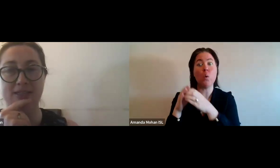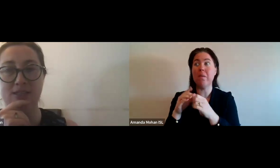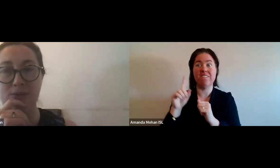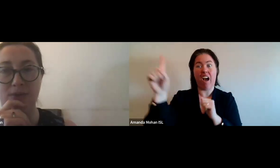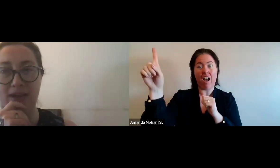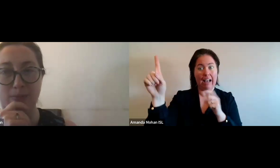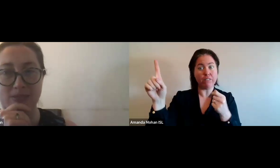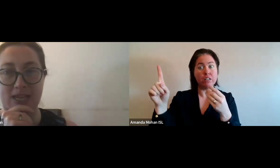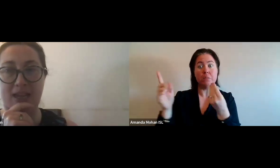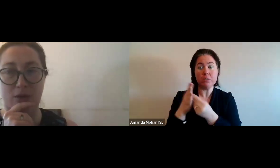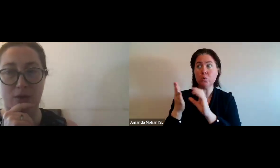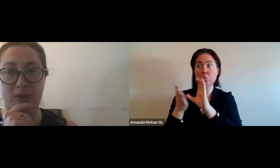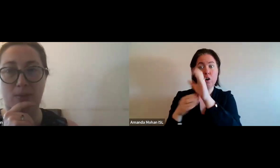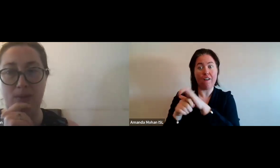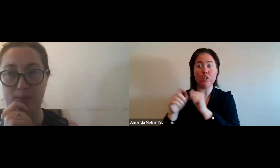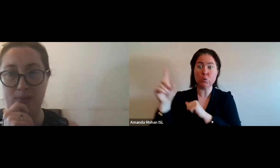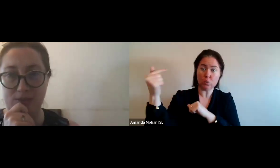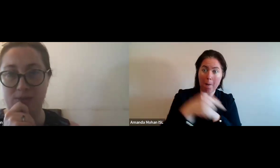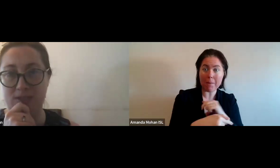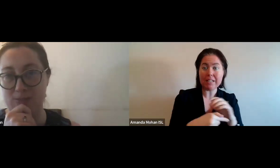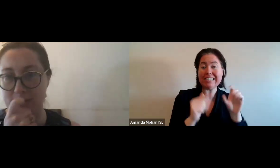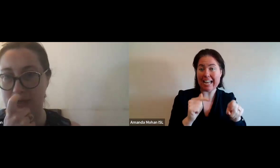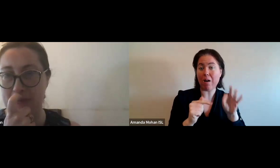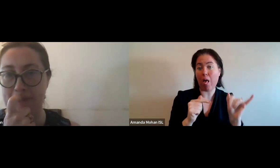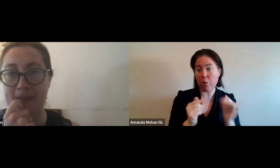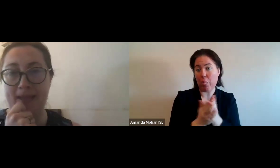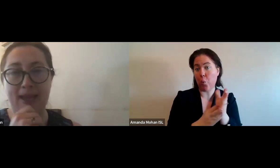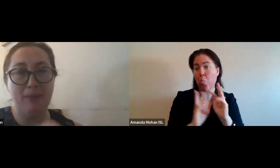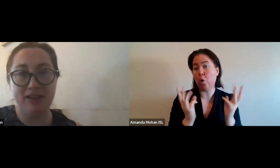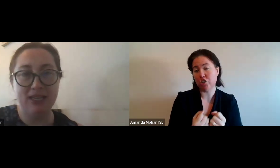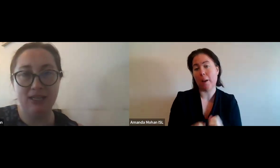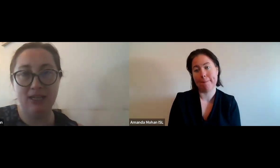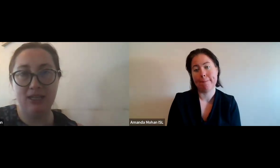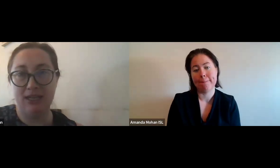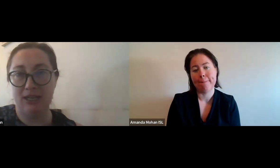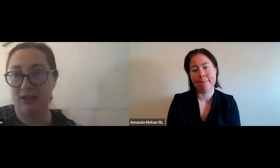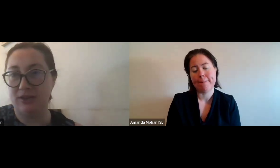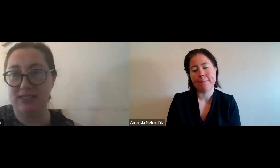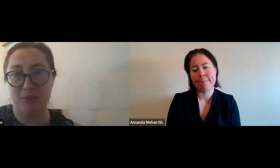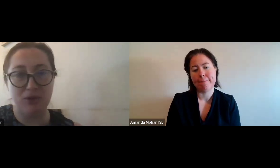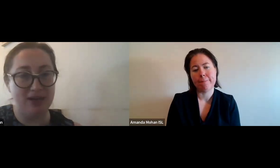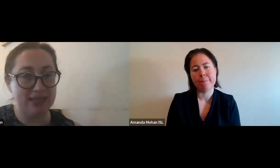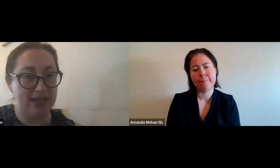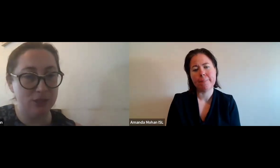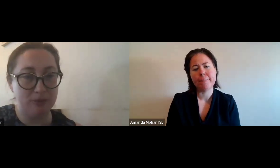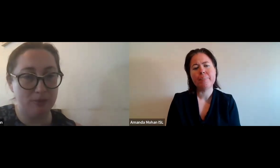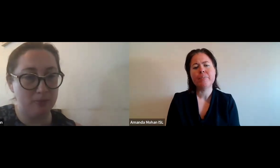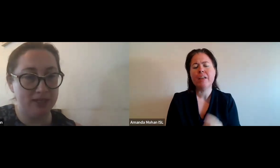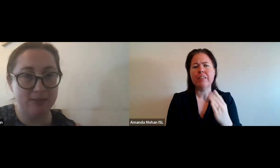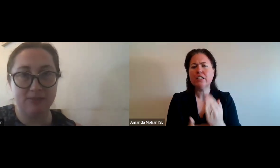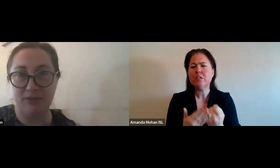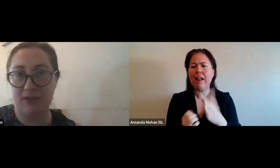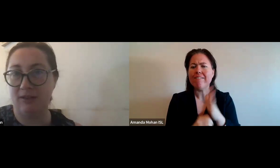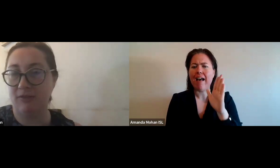Galway and to stay in Galway while we do this workshop. I think there is someone who has a hand up